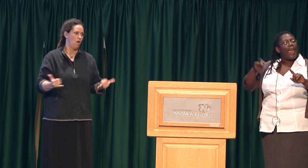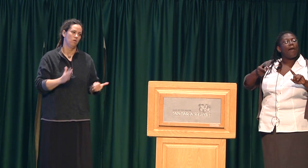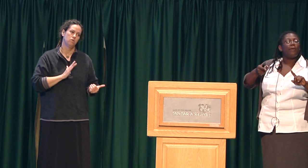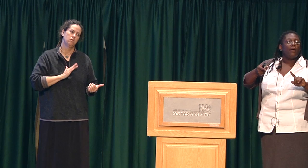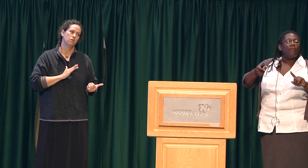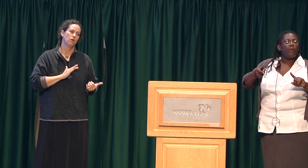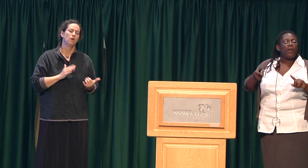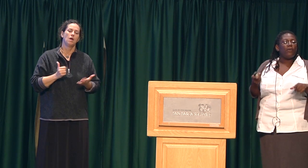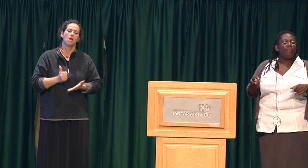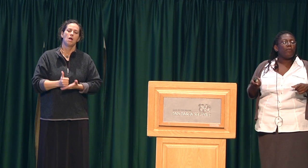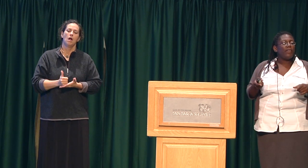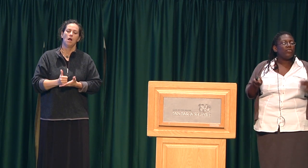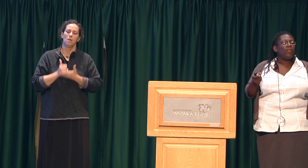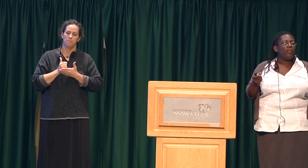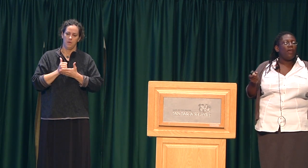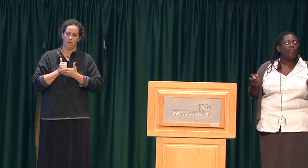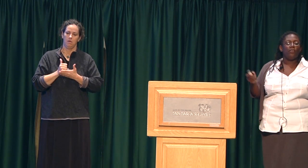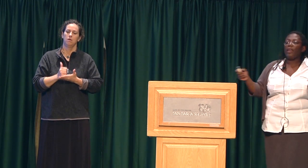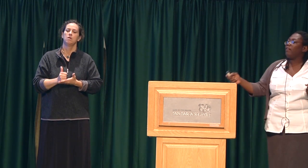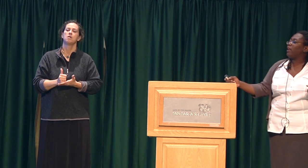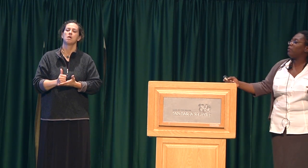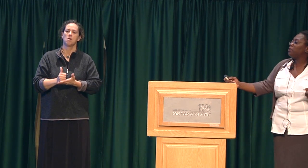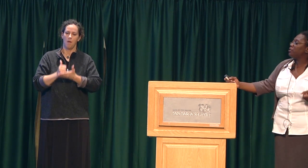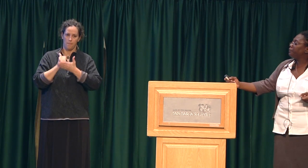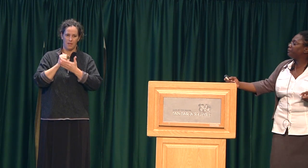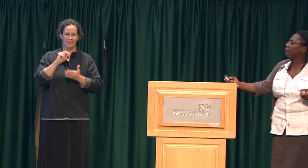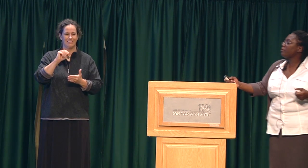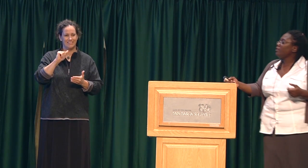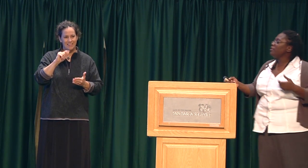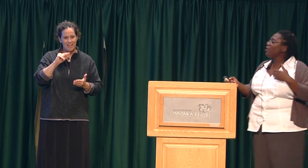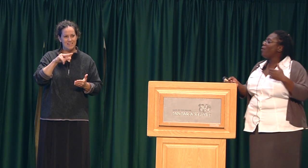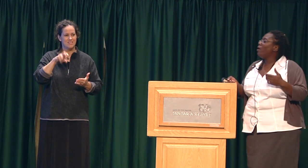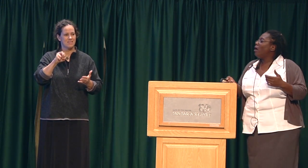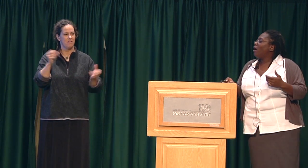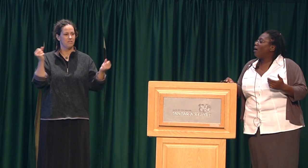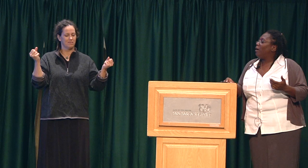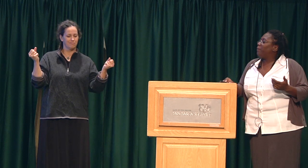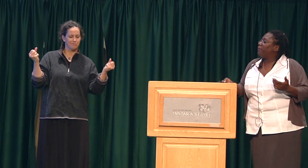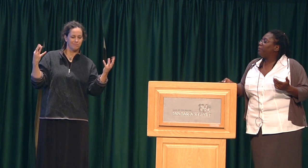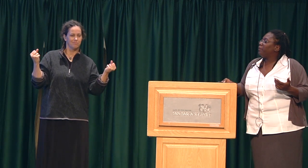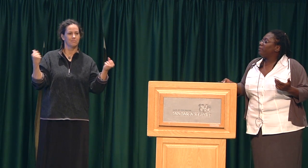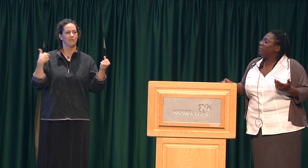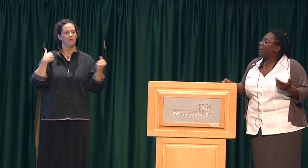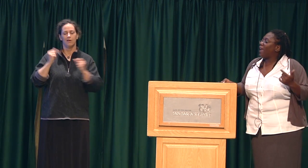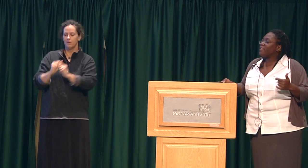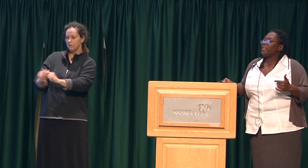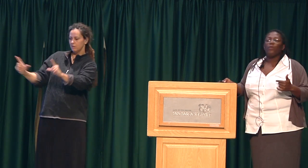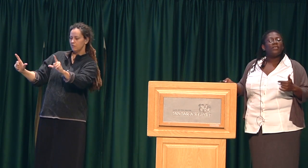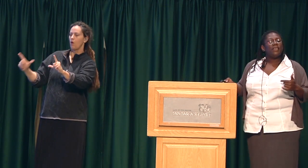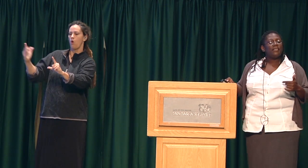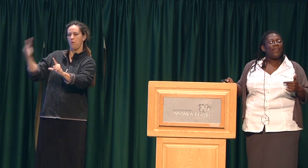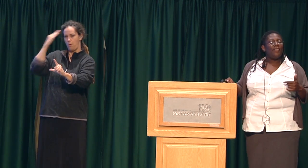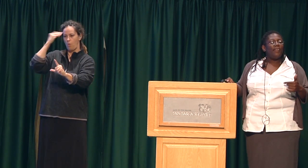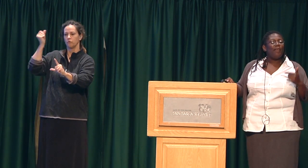that gap for medical information in your native language. So the last